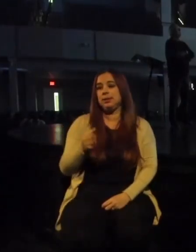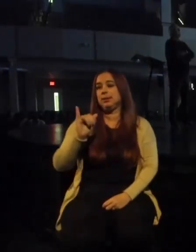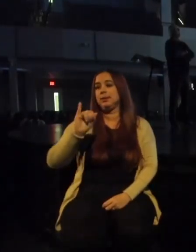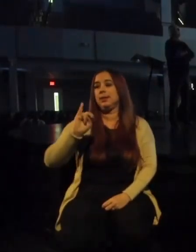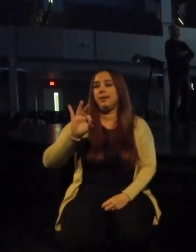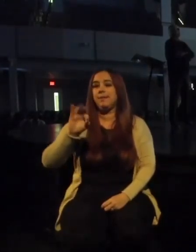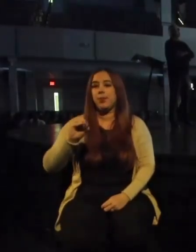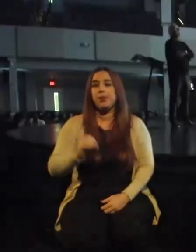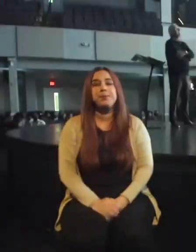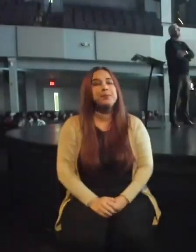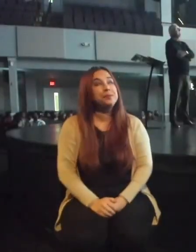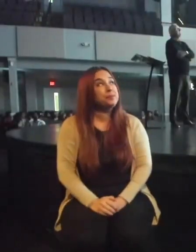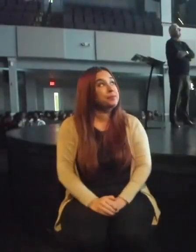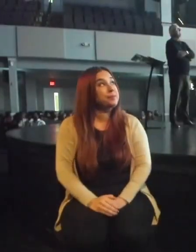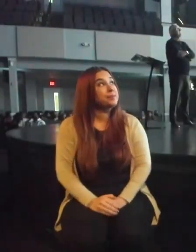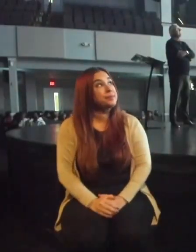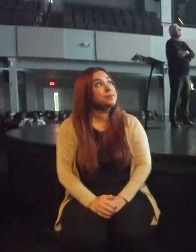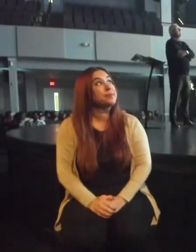church-redeemer.org/info.